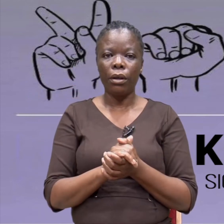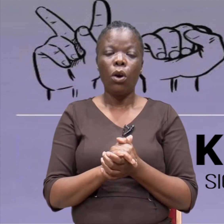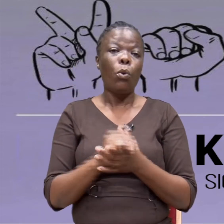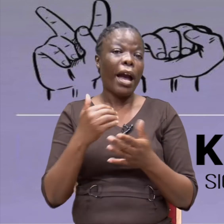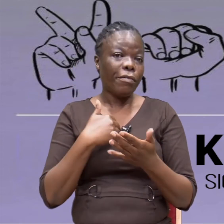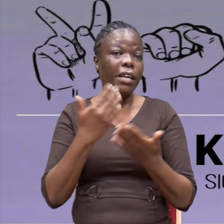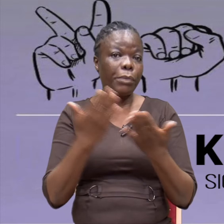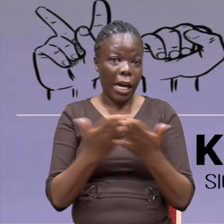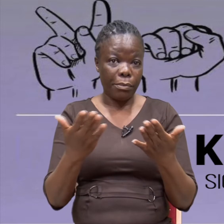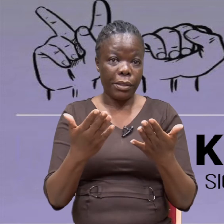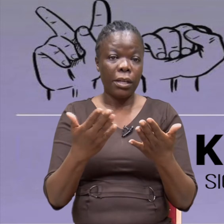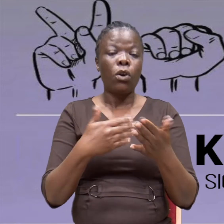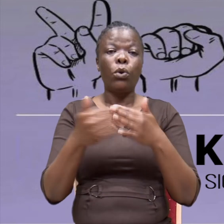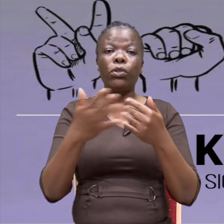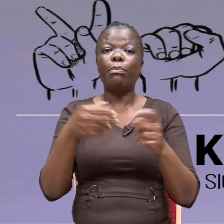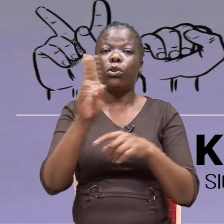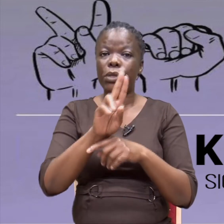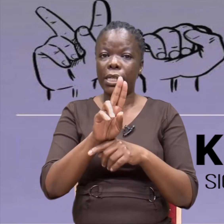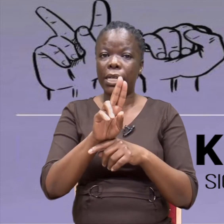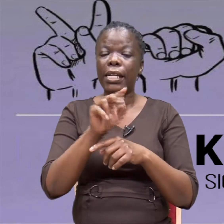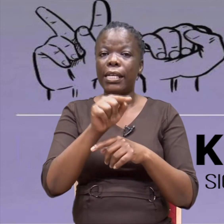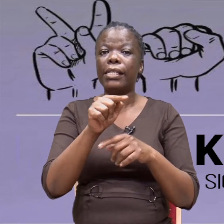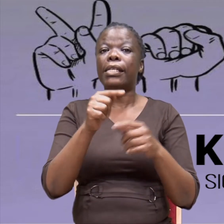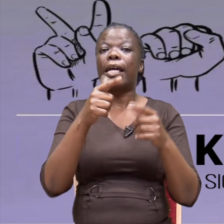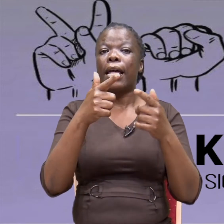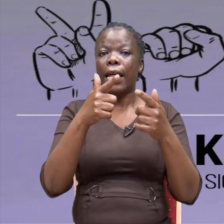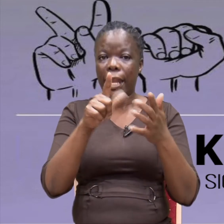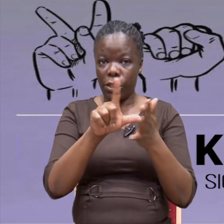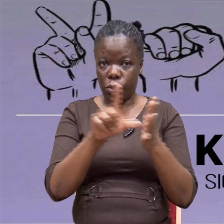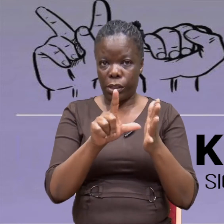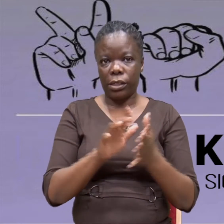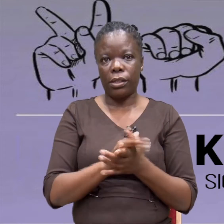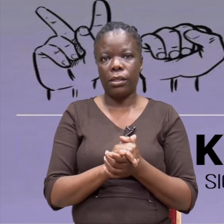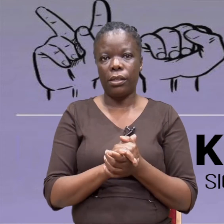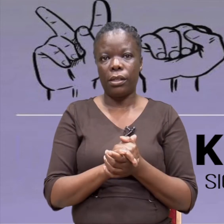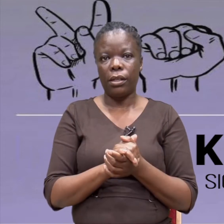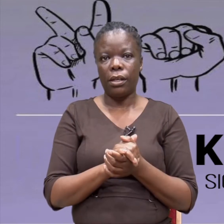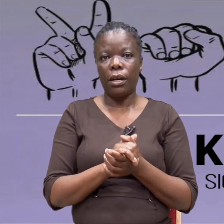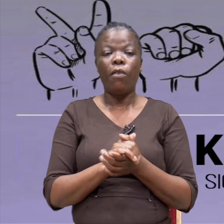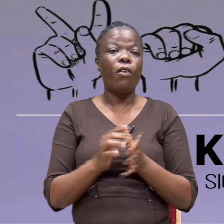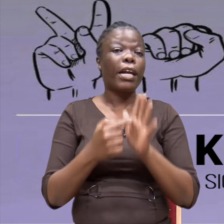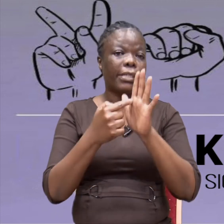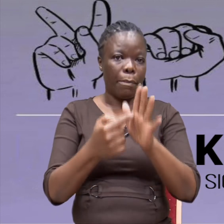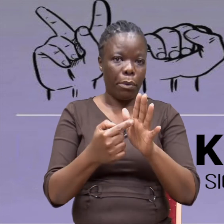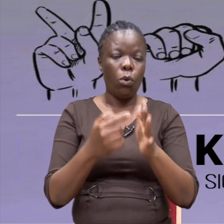We have some terms which we'll be using in these lessons. For example, we